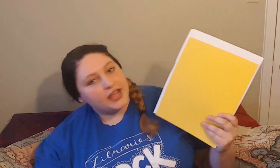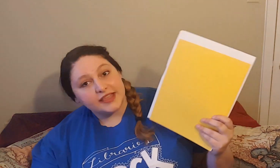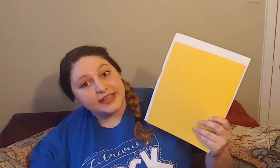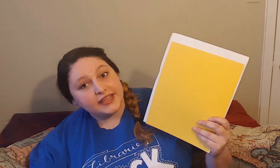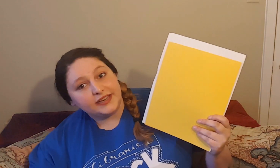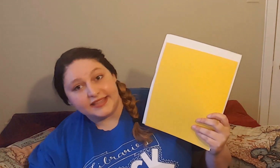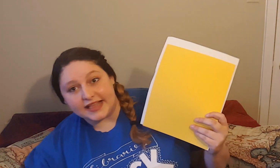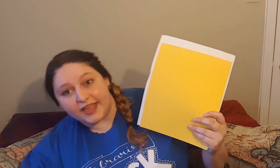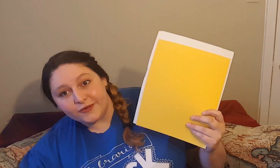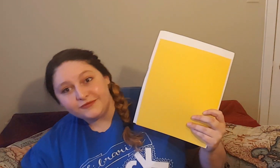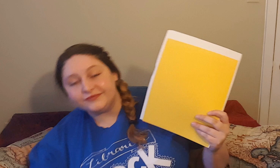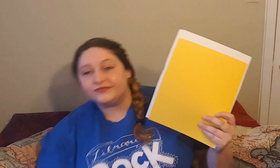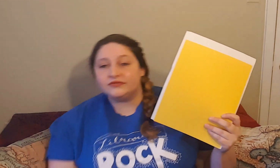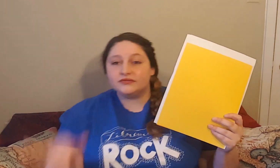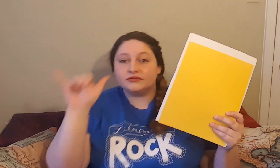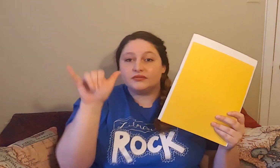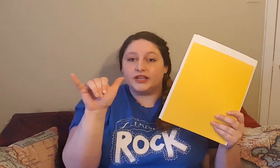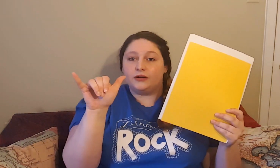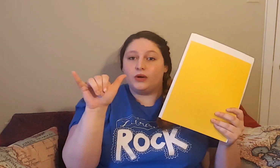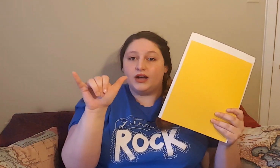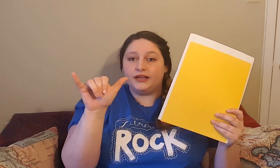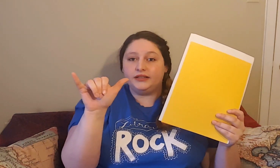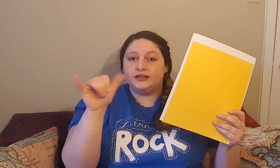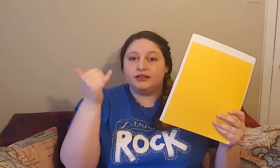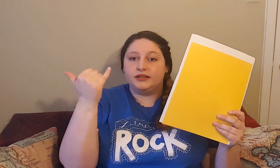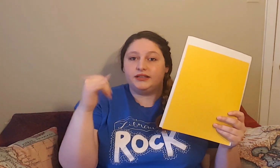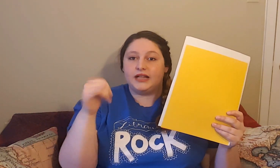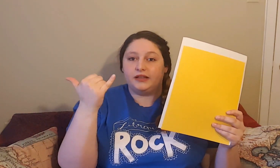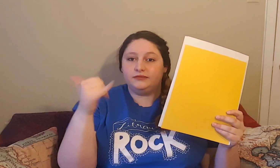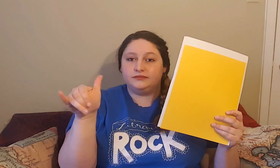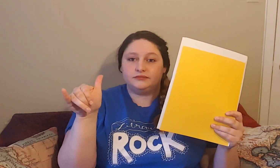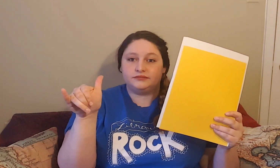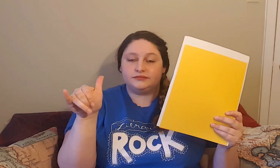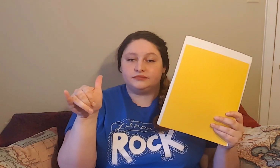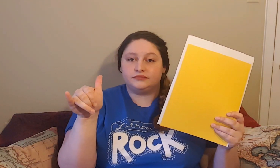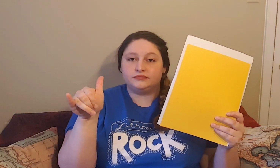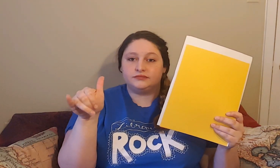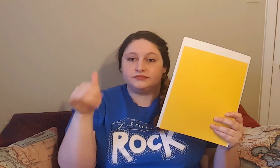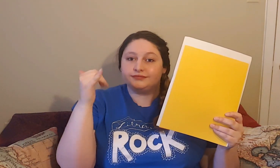And then yellow, got our Y, yellow.